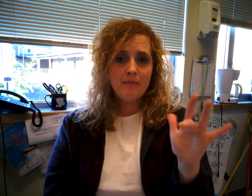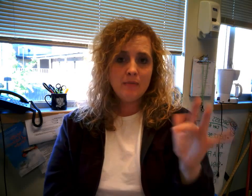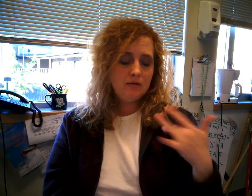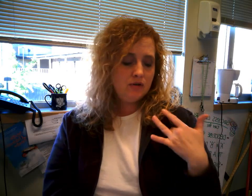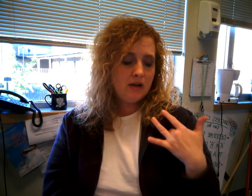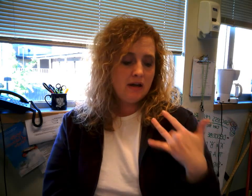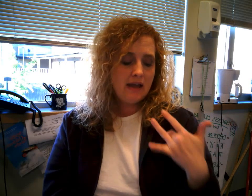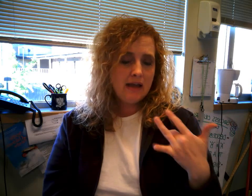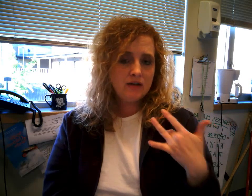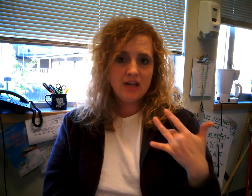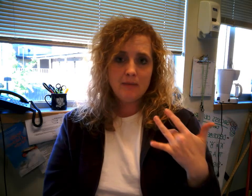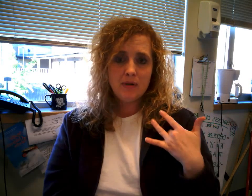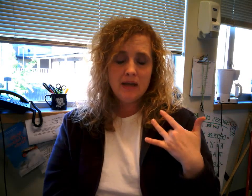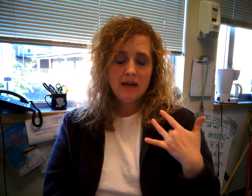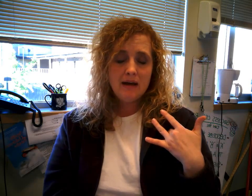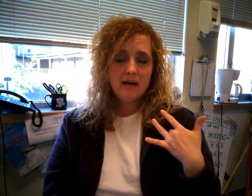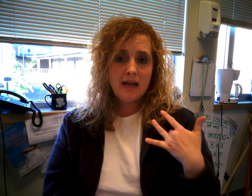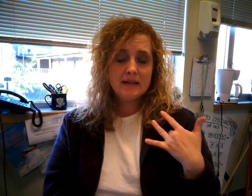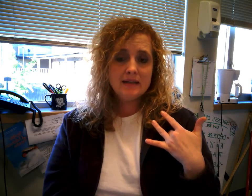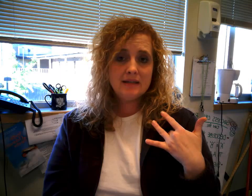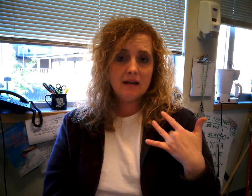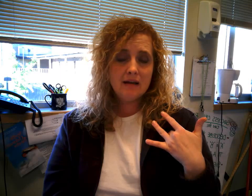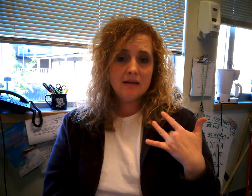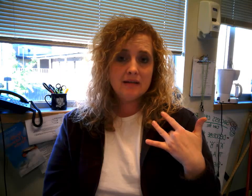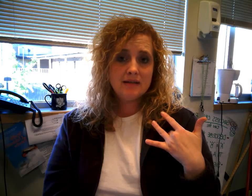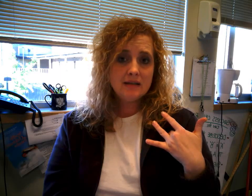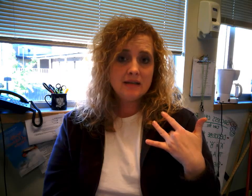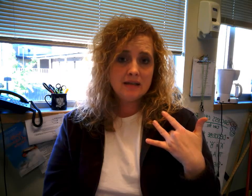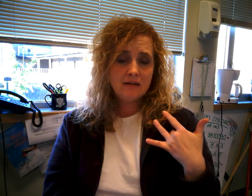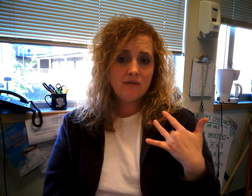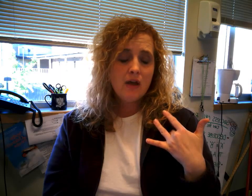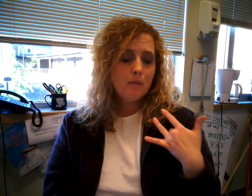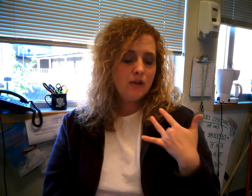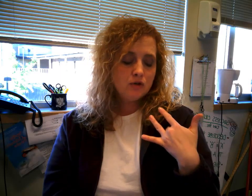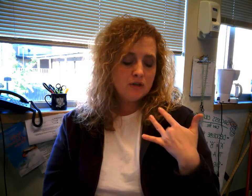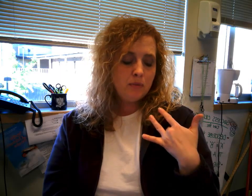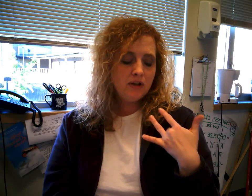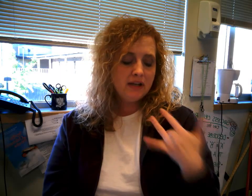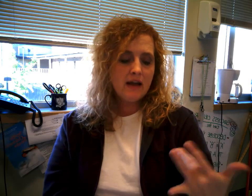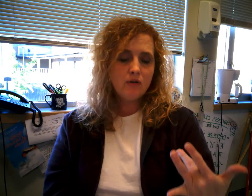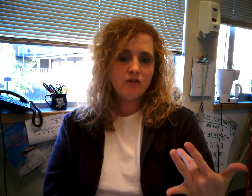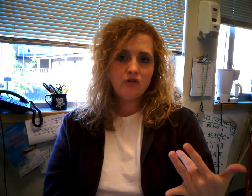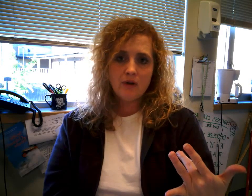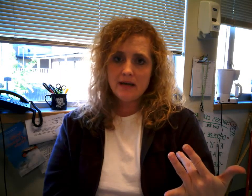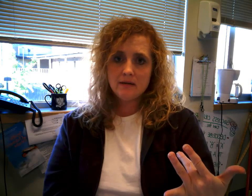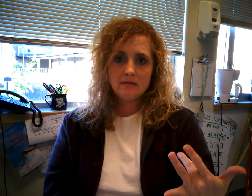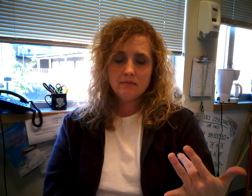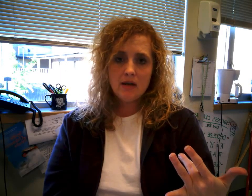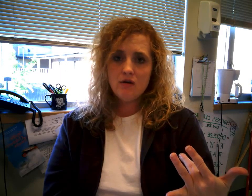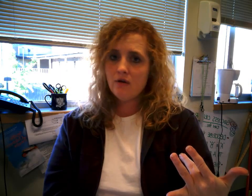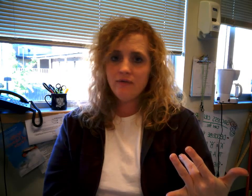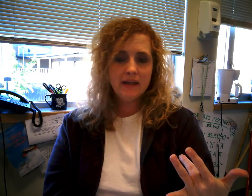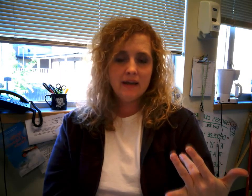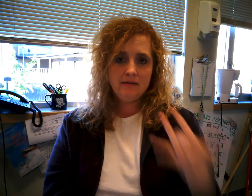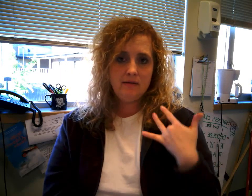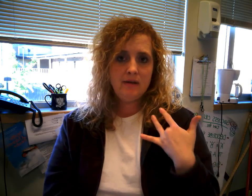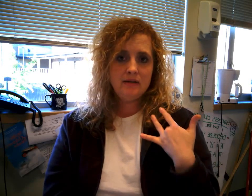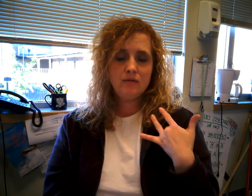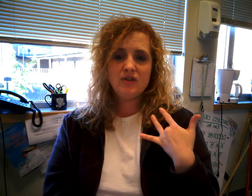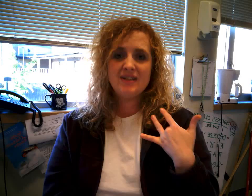two Ks and pulling towards me. If I am loaning you or letting you borrow something, then